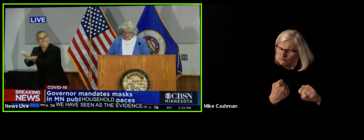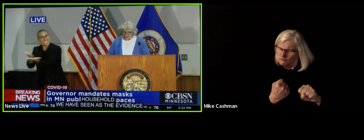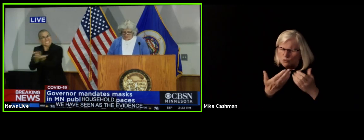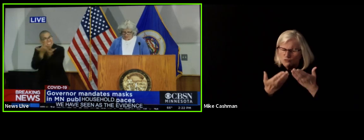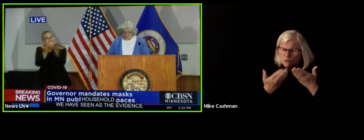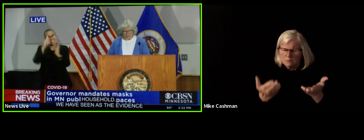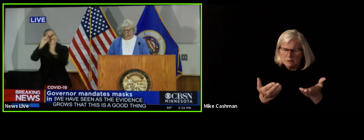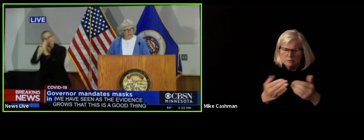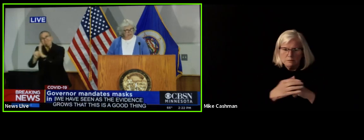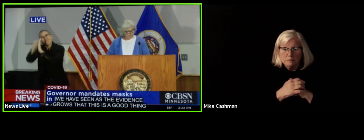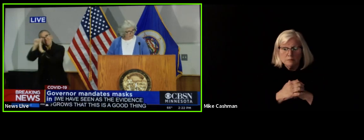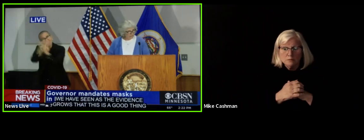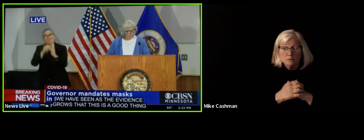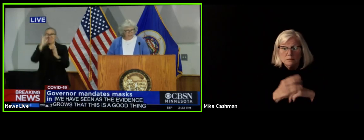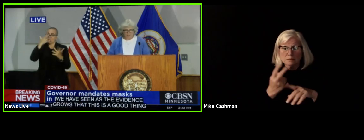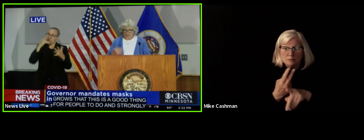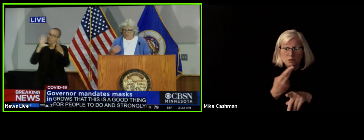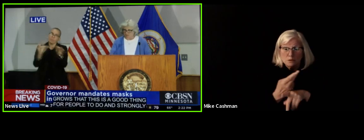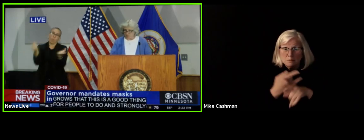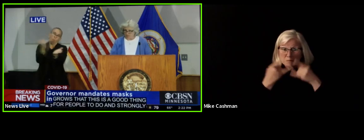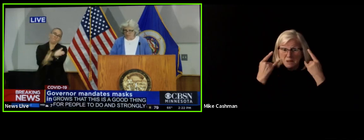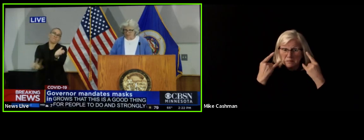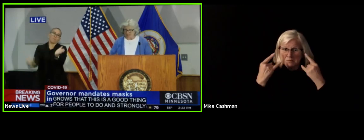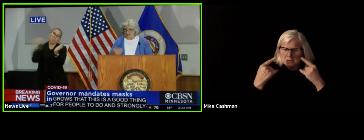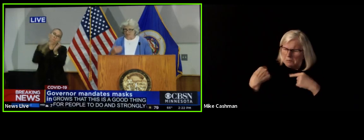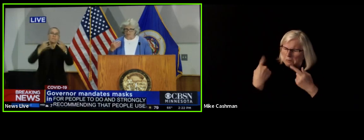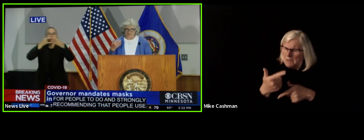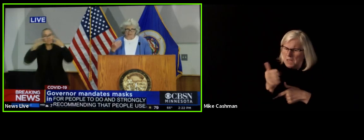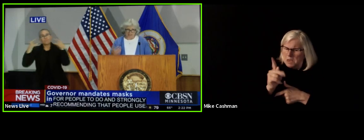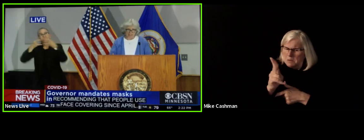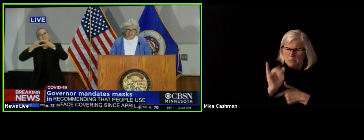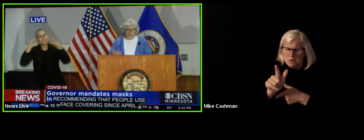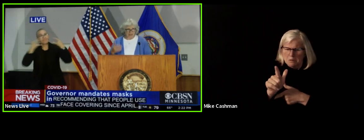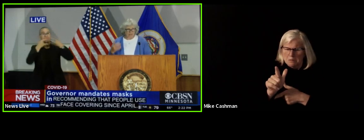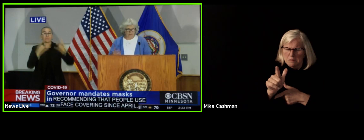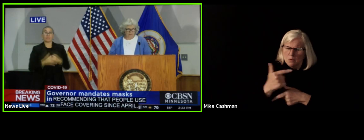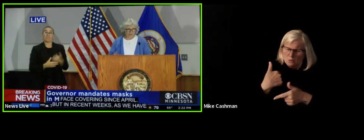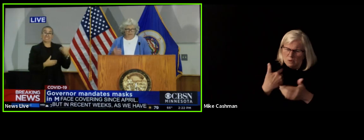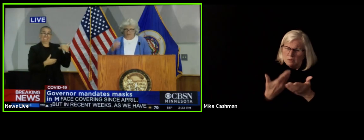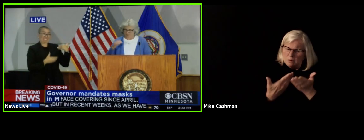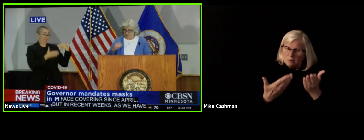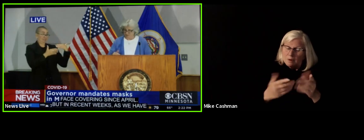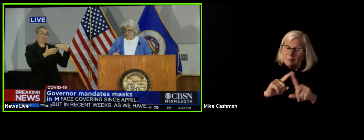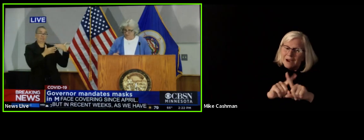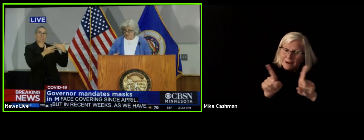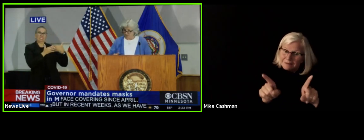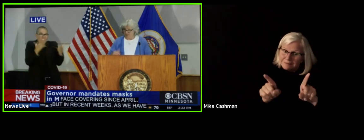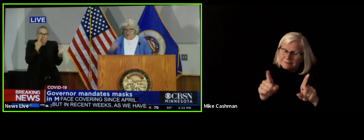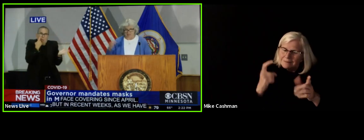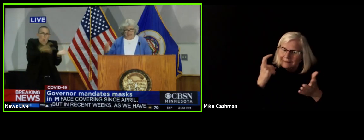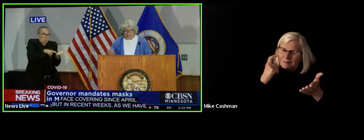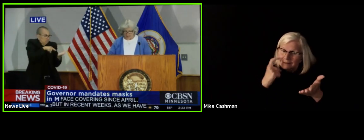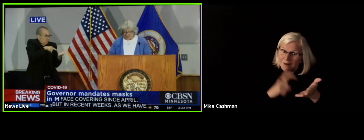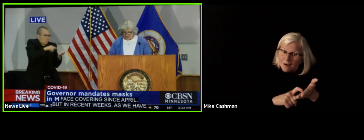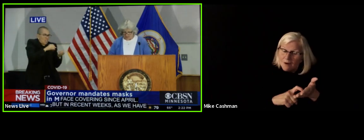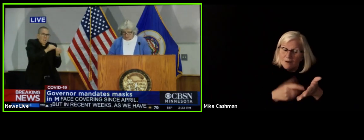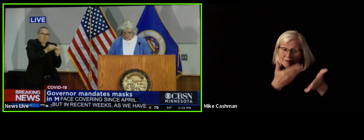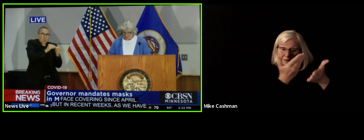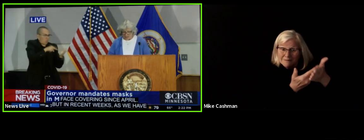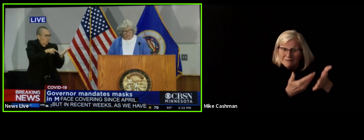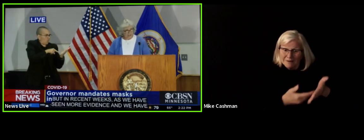since April. But in recent weeks, as we've seen more of this evidence, as we've seen the results of the difference that mandating the